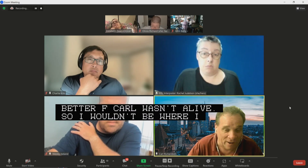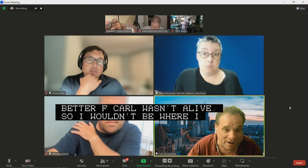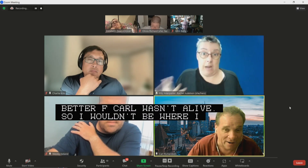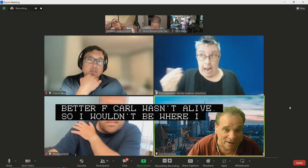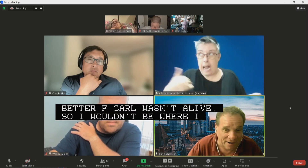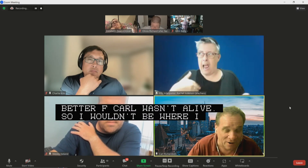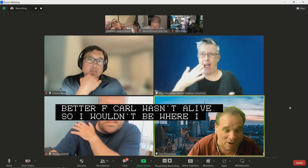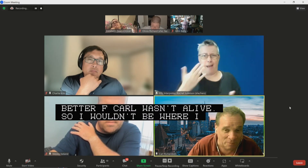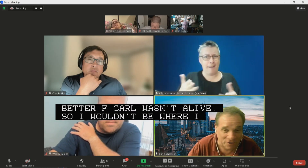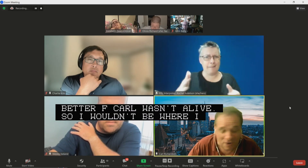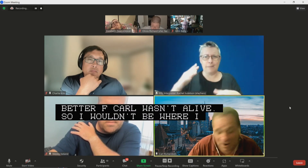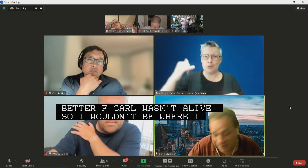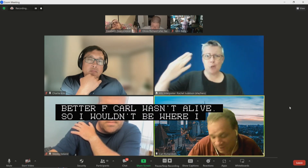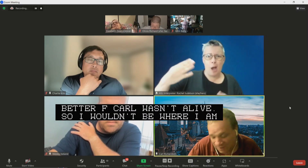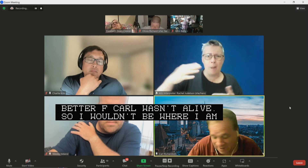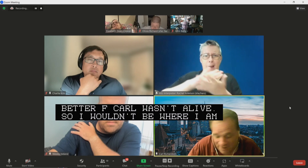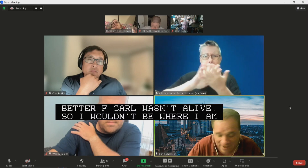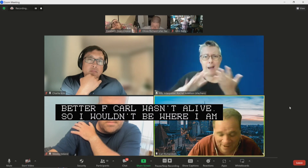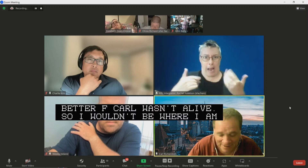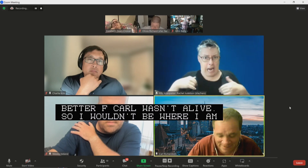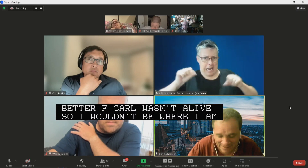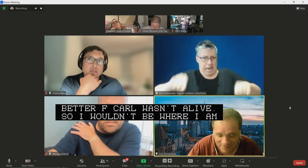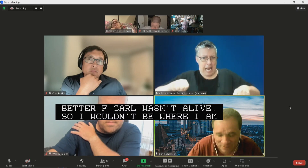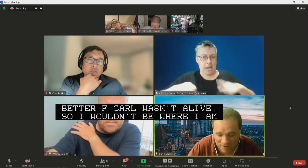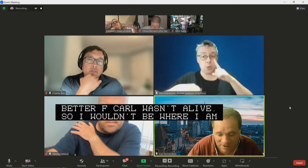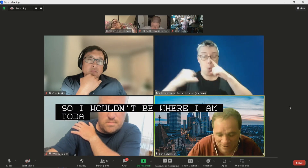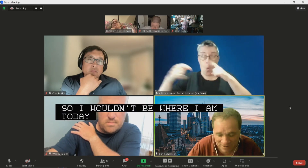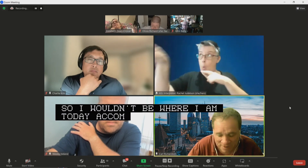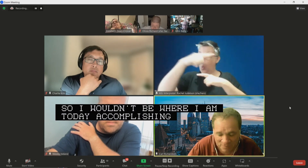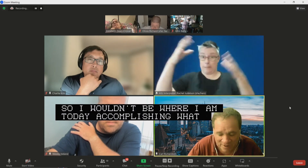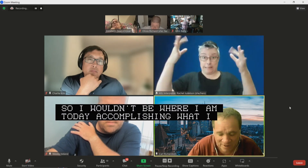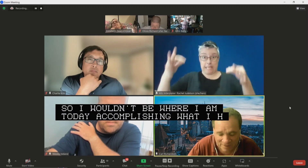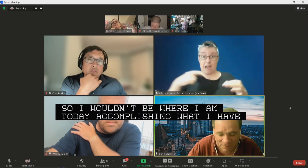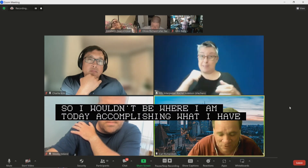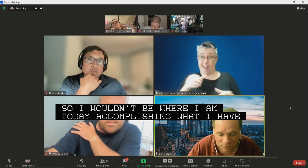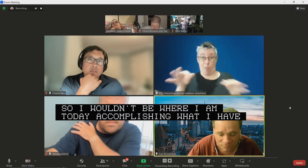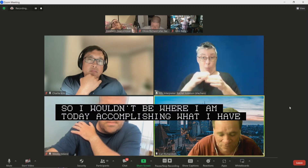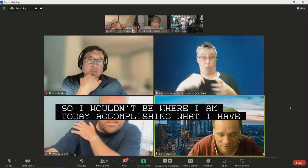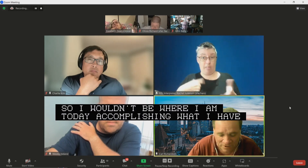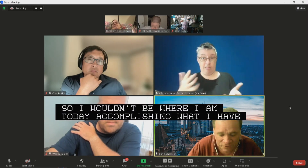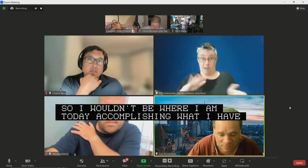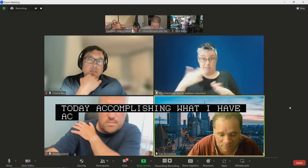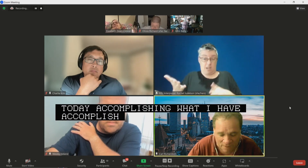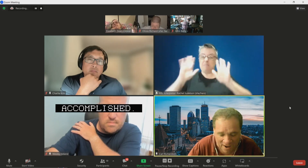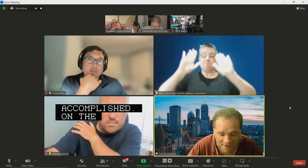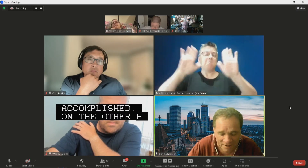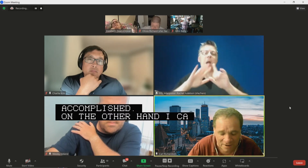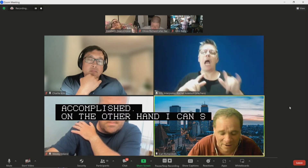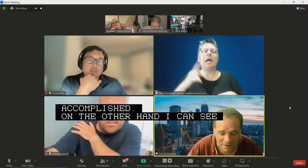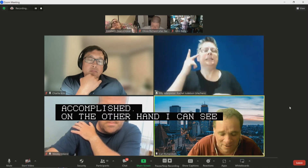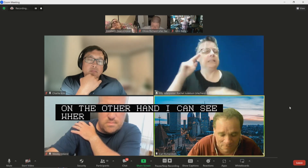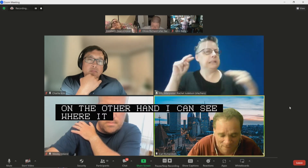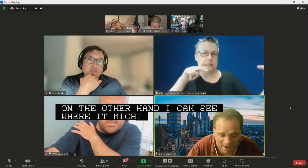accomplishing what I can accomplish. On the other hand, I can see where it might be an individual decision, but